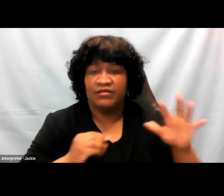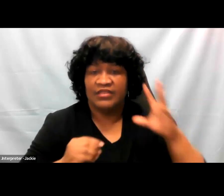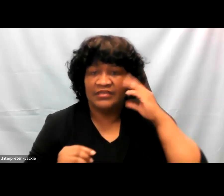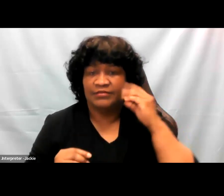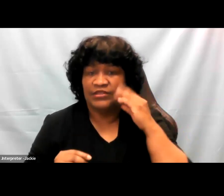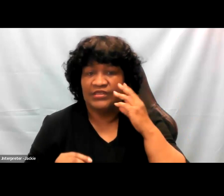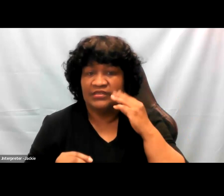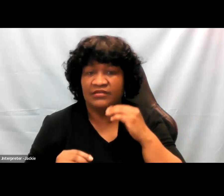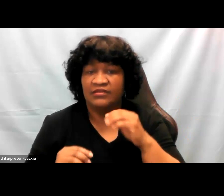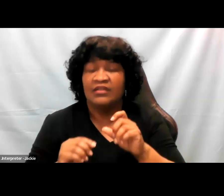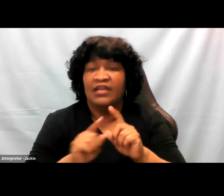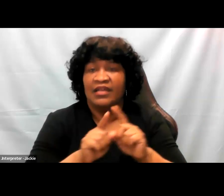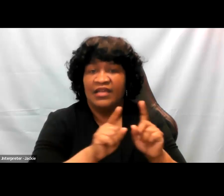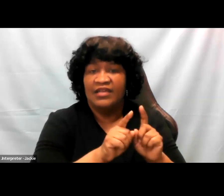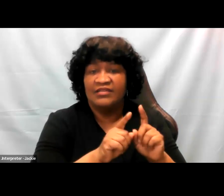a